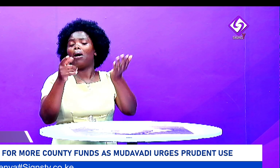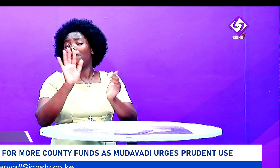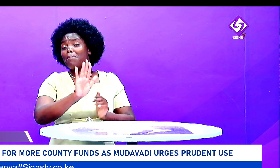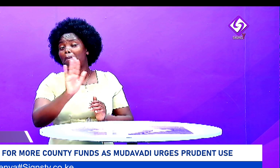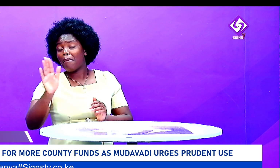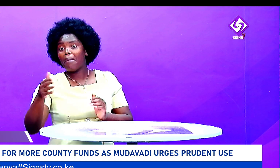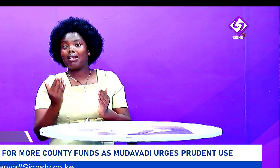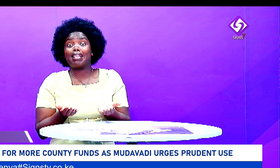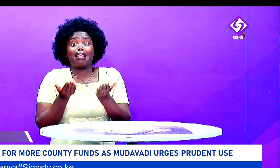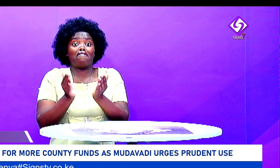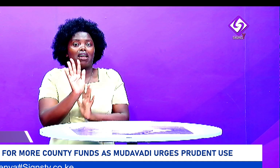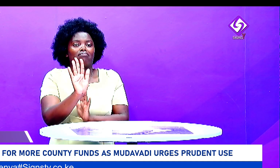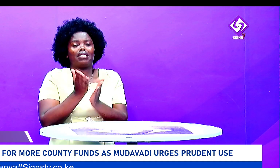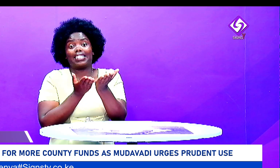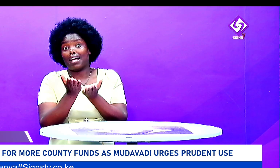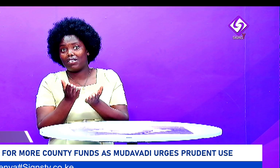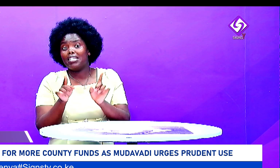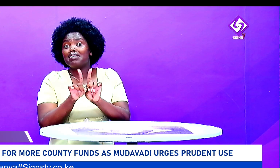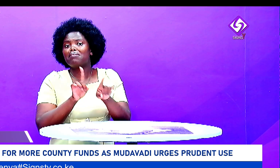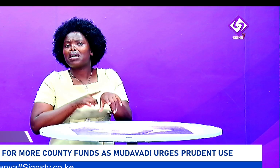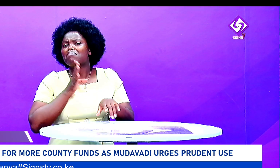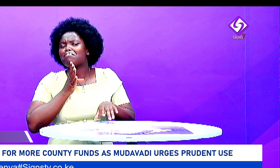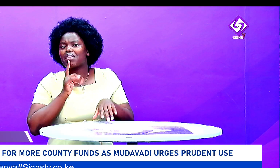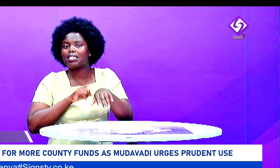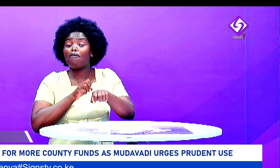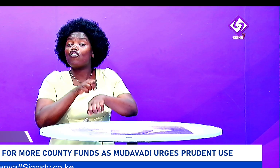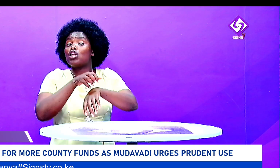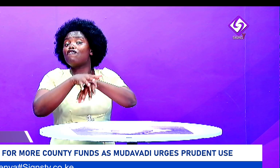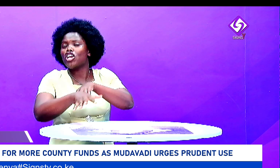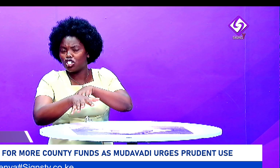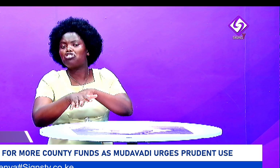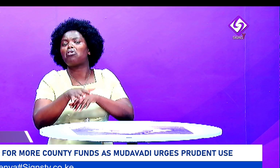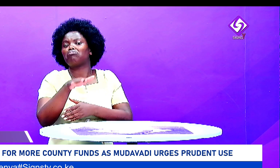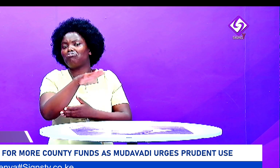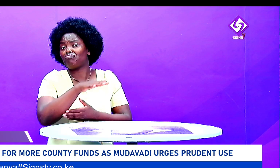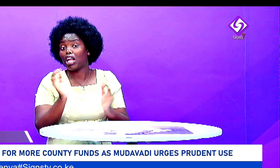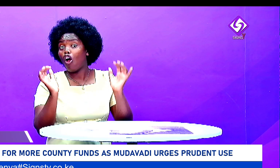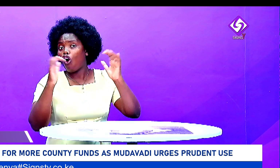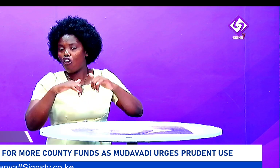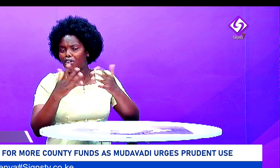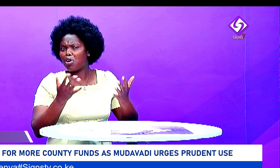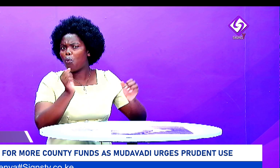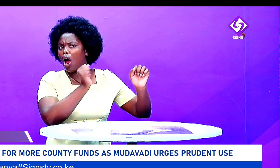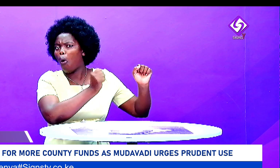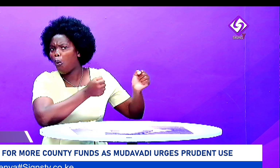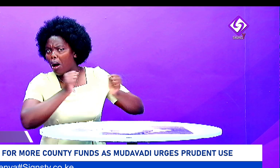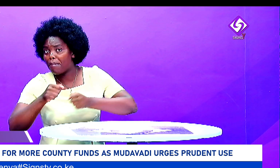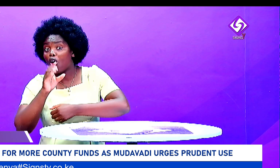NGAF, allocations, saying that the money should instead be directed to the counties in order to boost